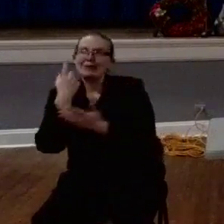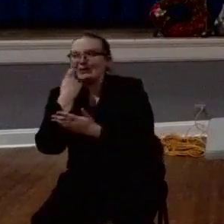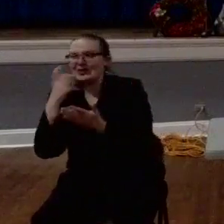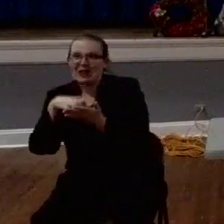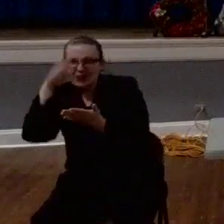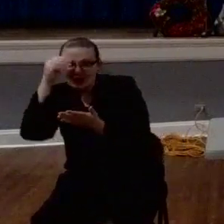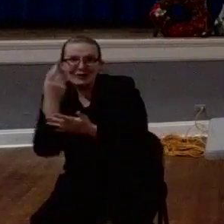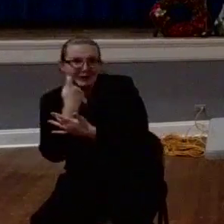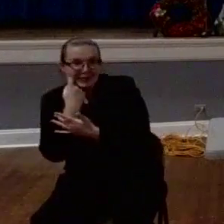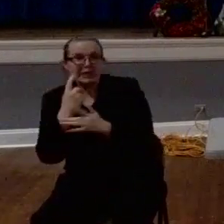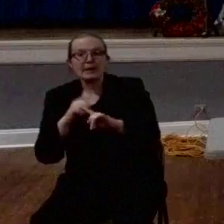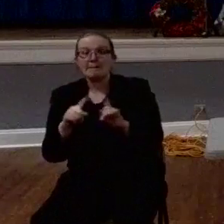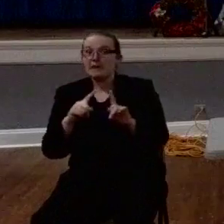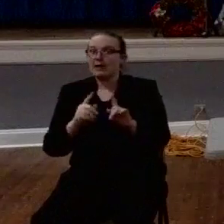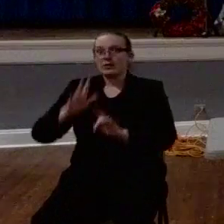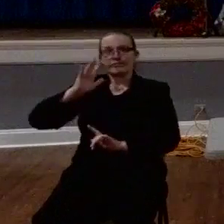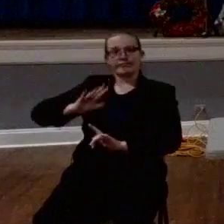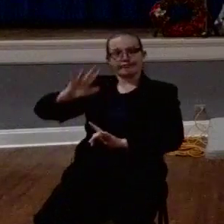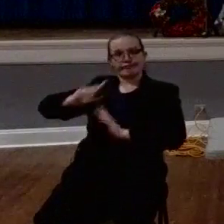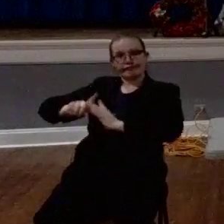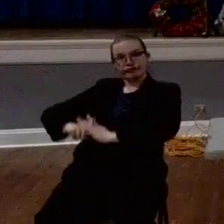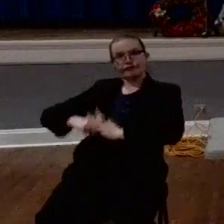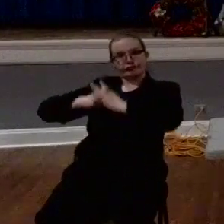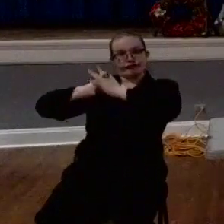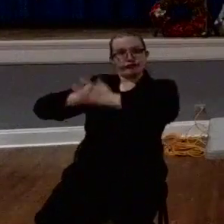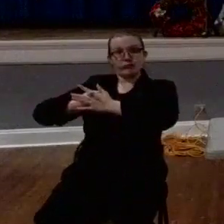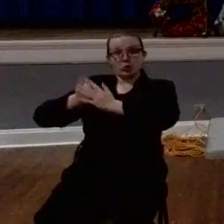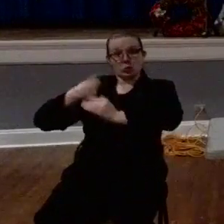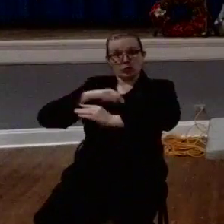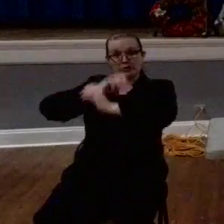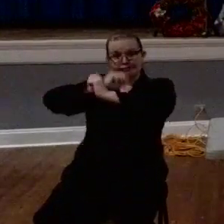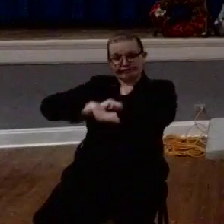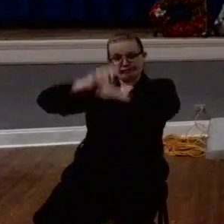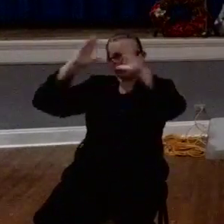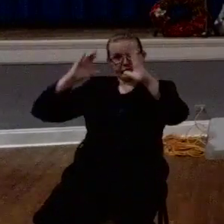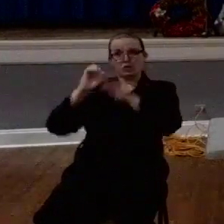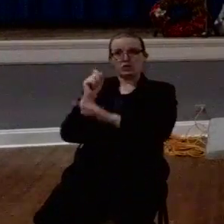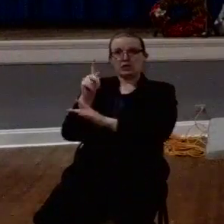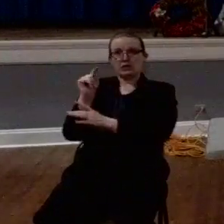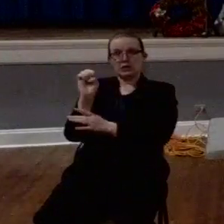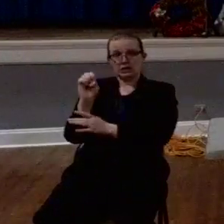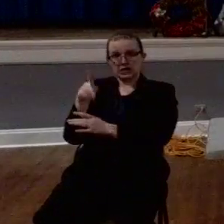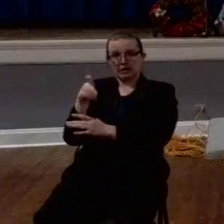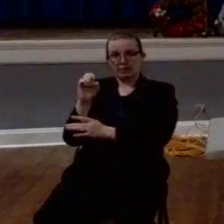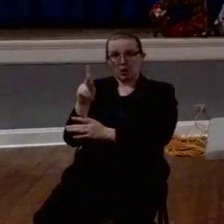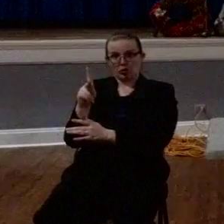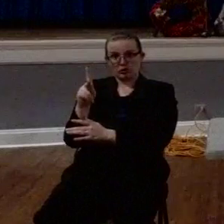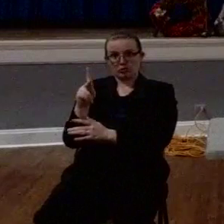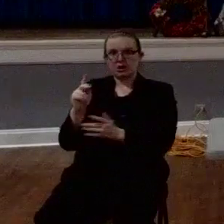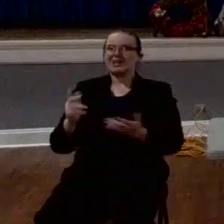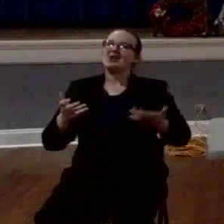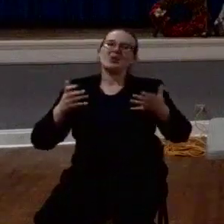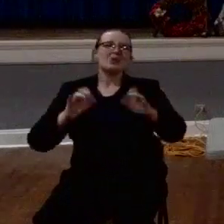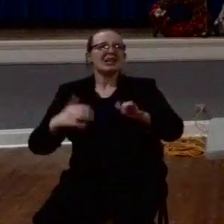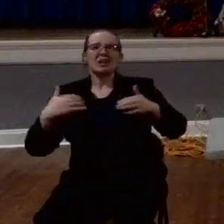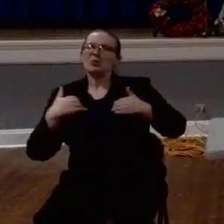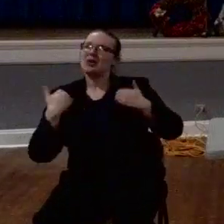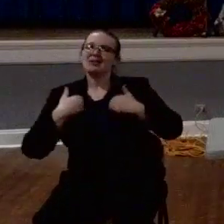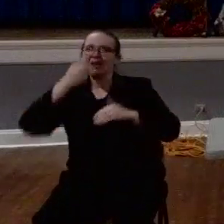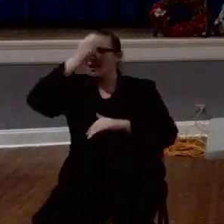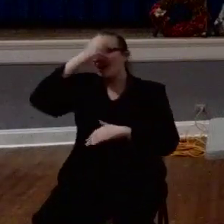it recently, but from the very beginning, we envisioned a skate park because we did not want our young